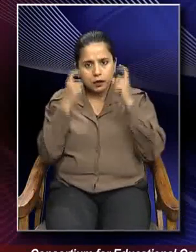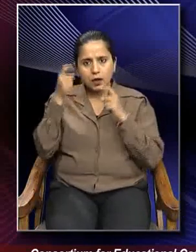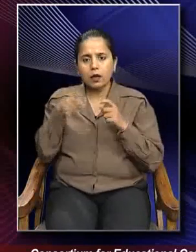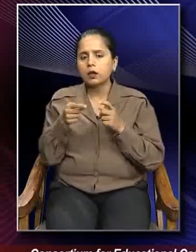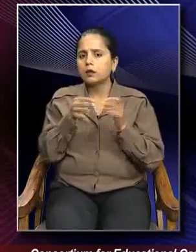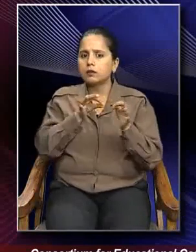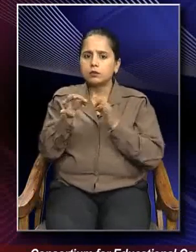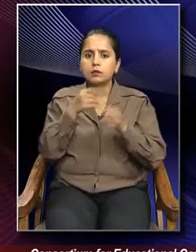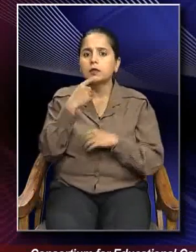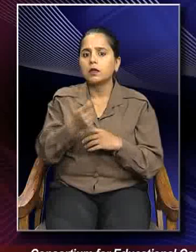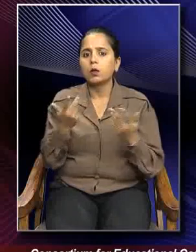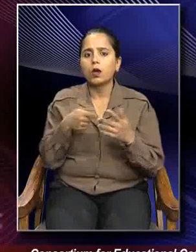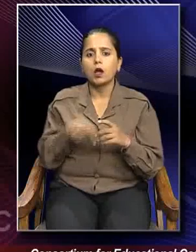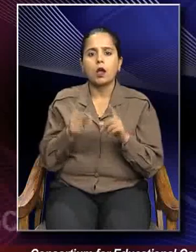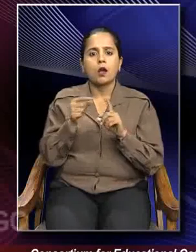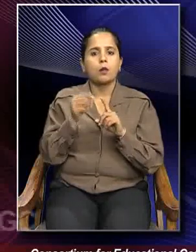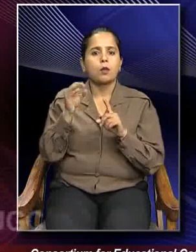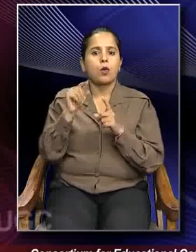characterized by potential